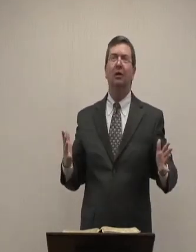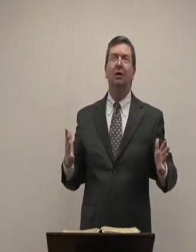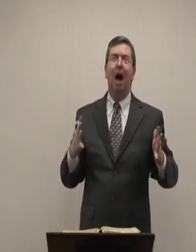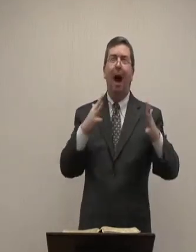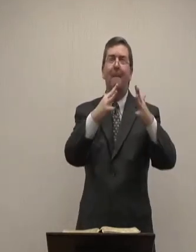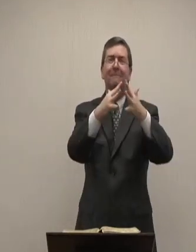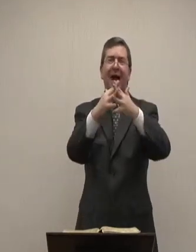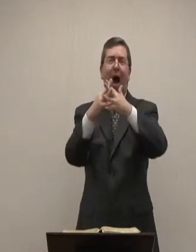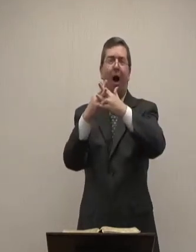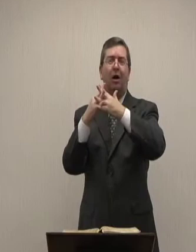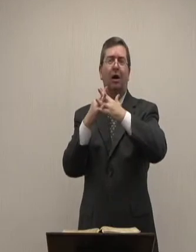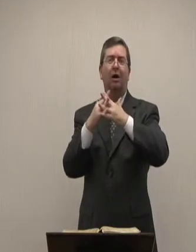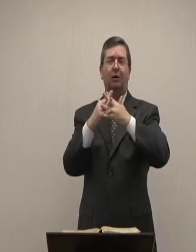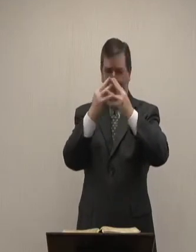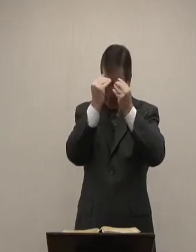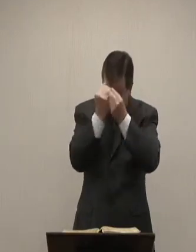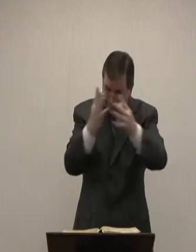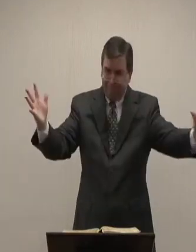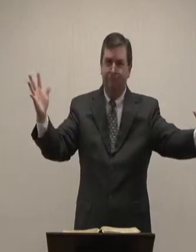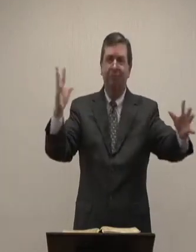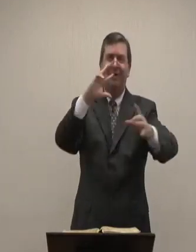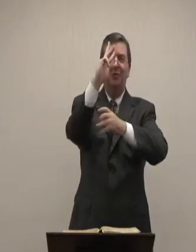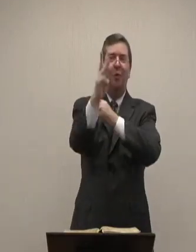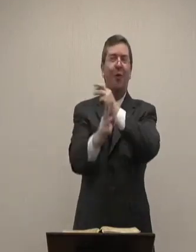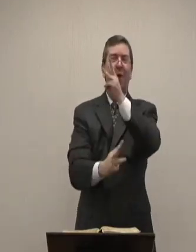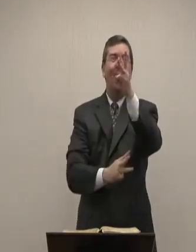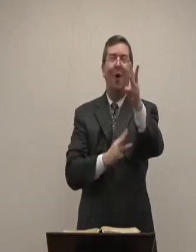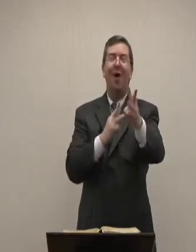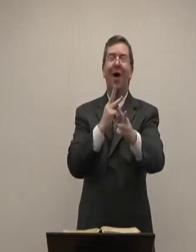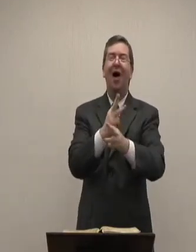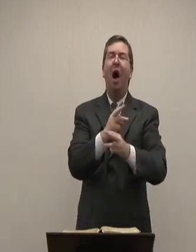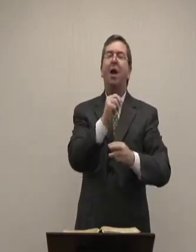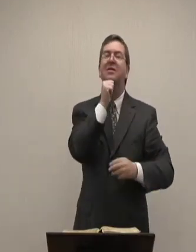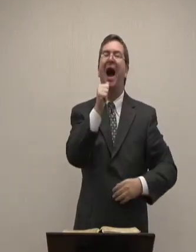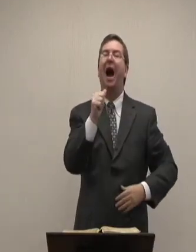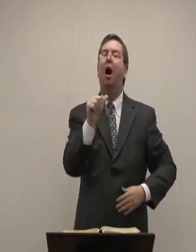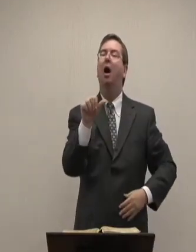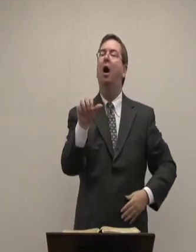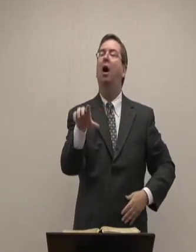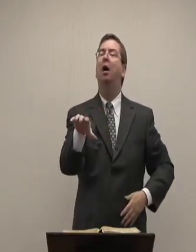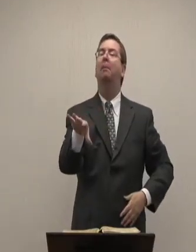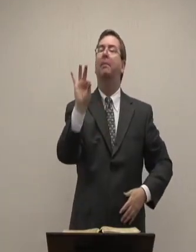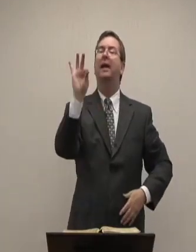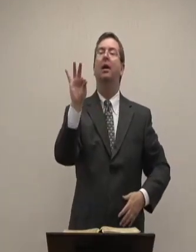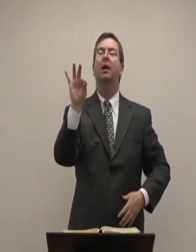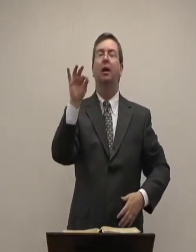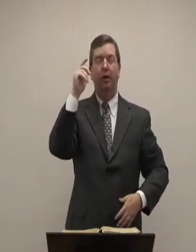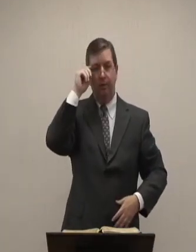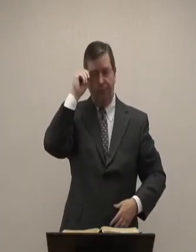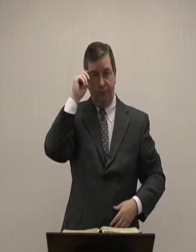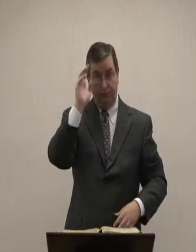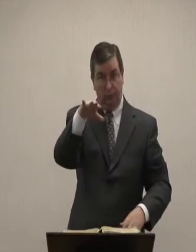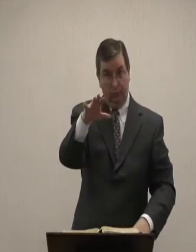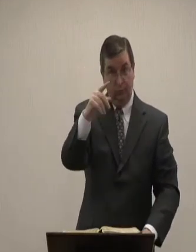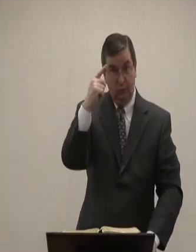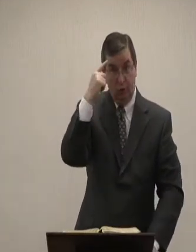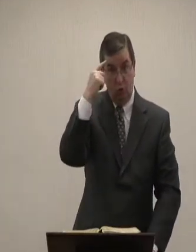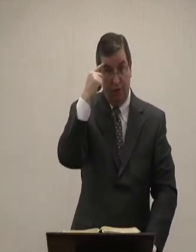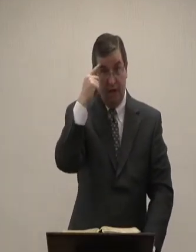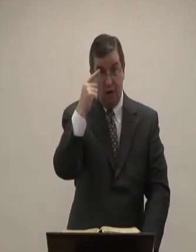It doesn't matter if he's speaking to the Jews, he's speaking to all people, everyone in the world. He doesn't just pick specific people